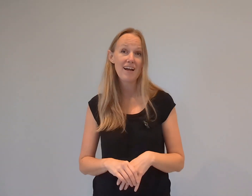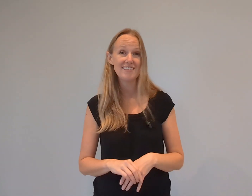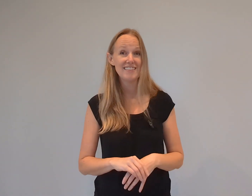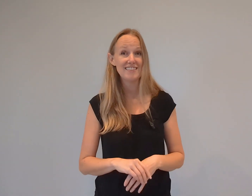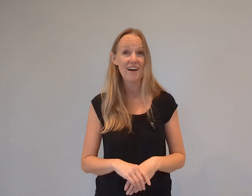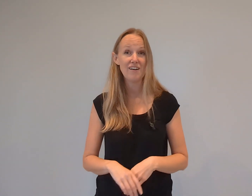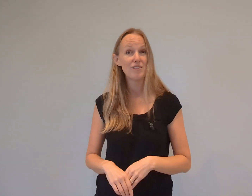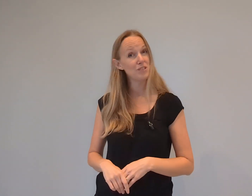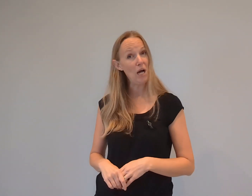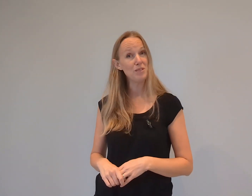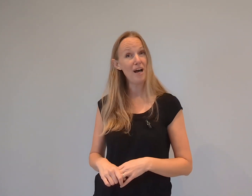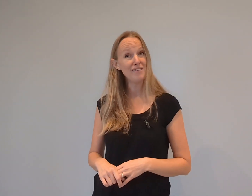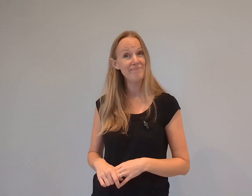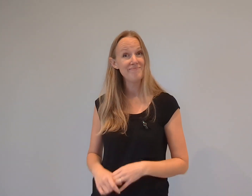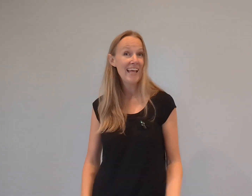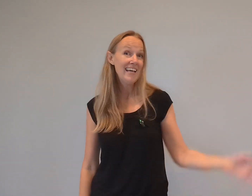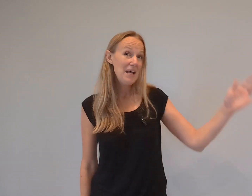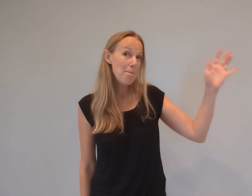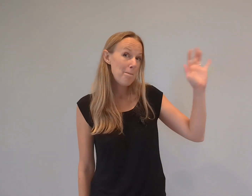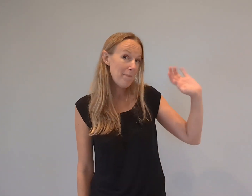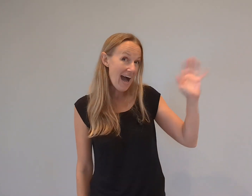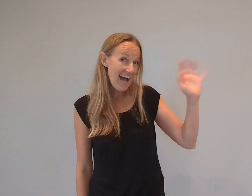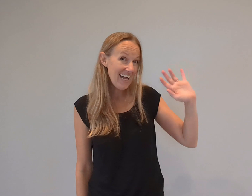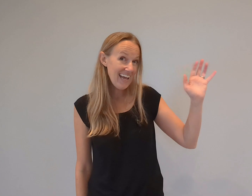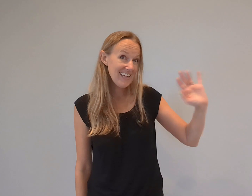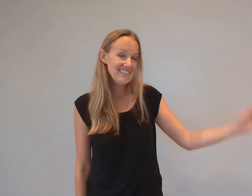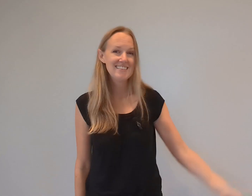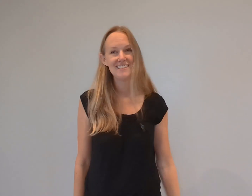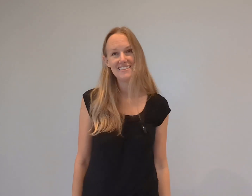practice this song from top to bottom. Bye.